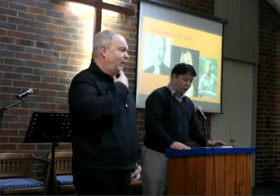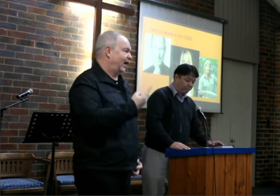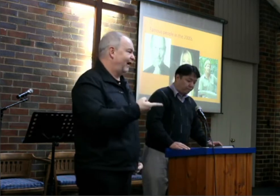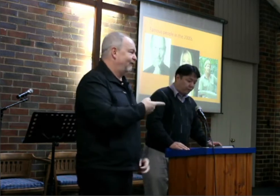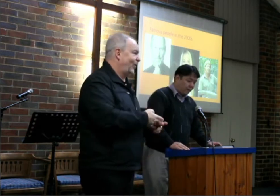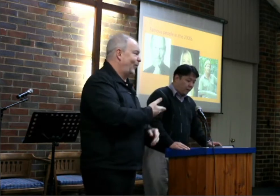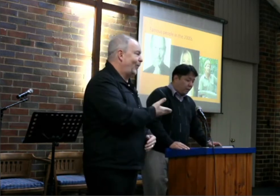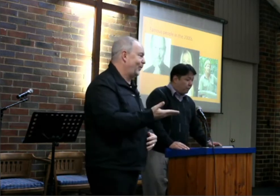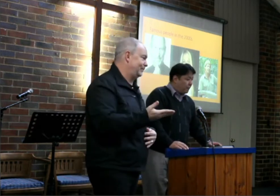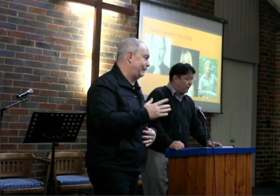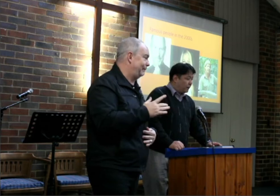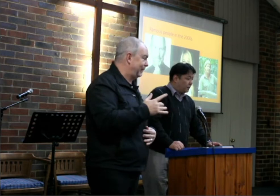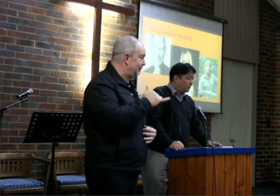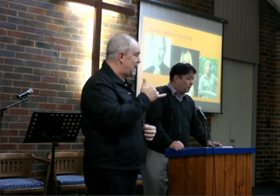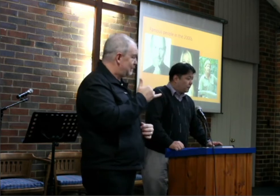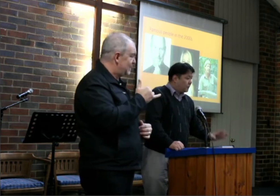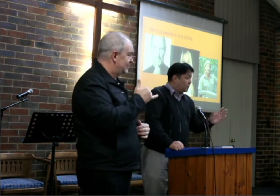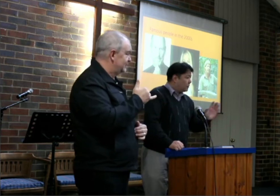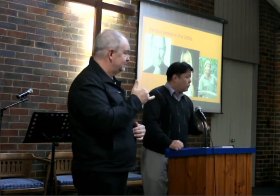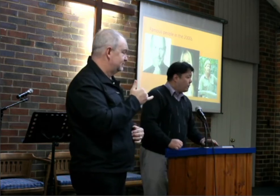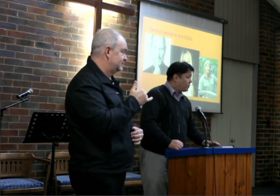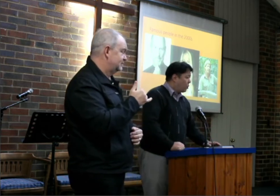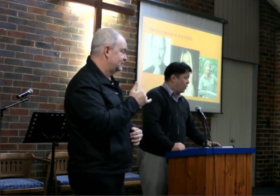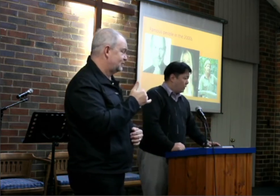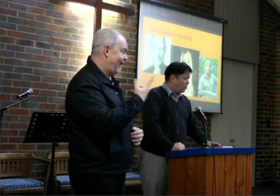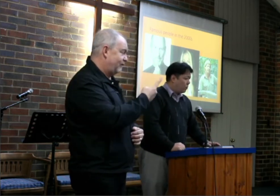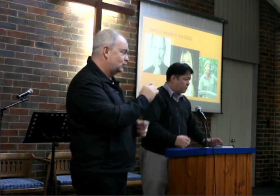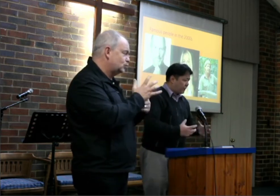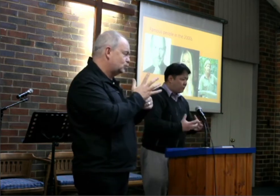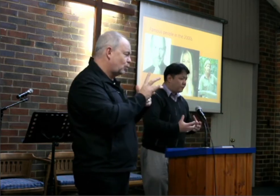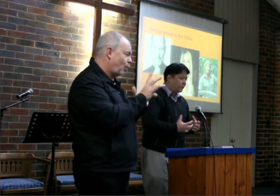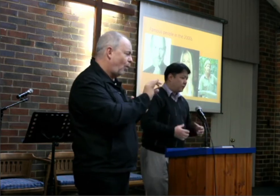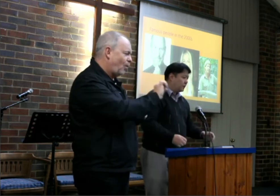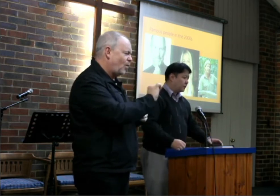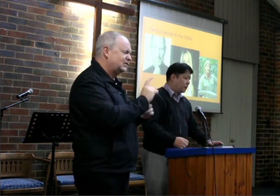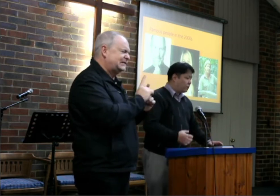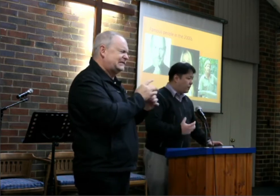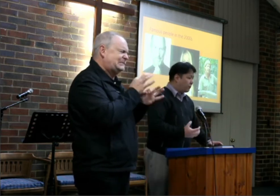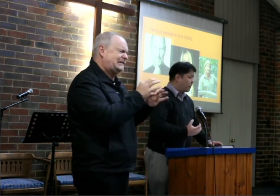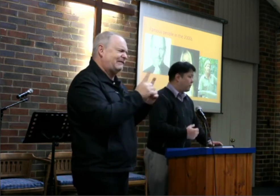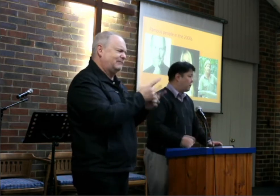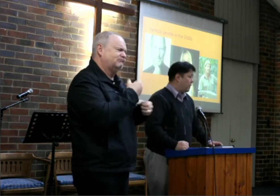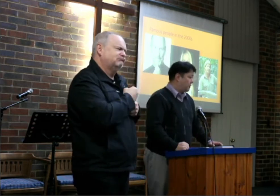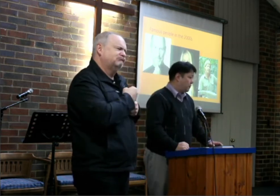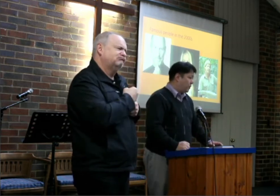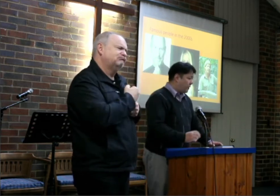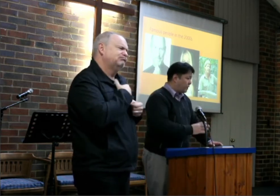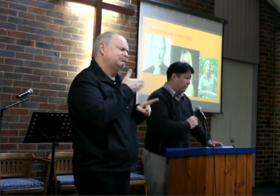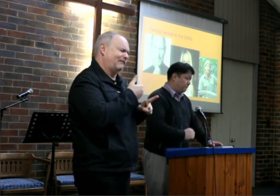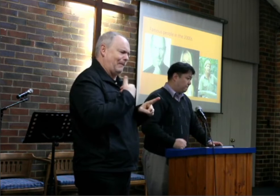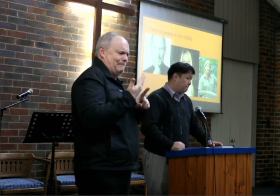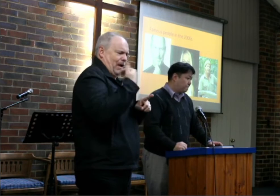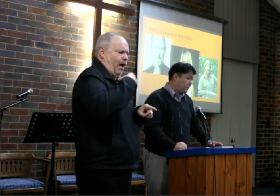you. Maybe, but do you have a toy or a special object that you really, really loved in the past when you were